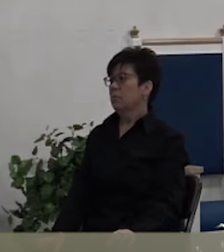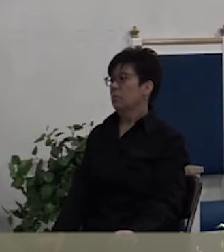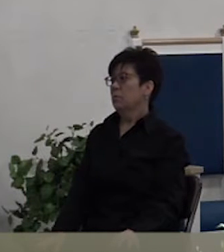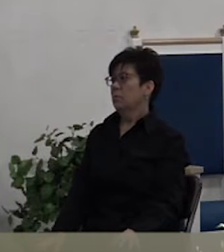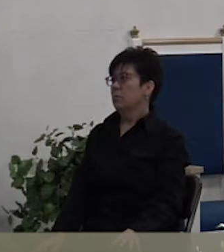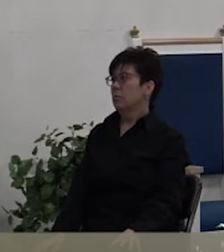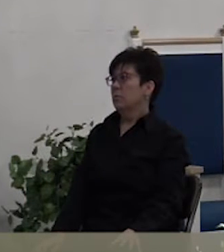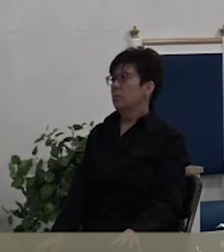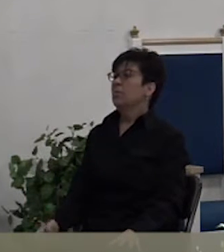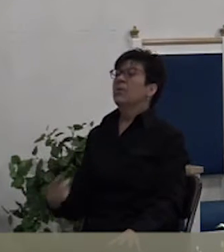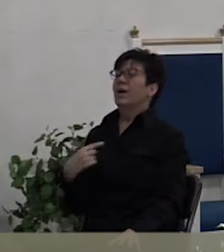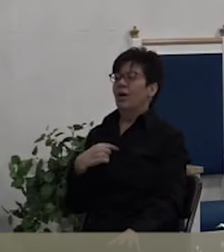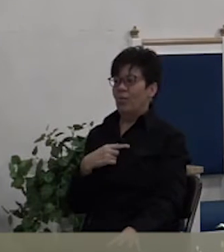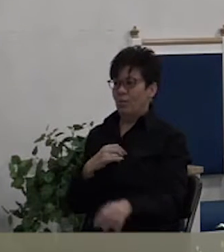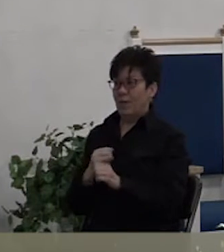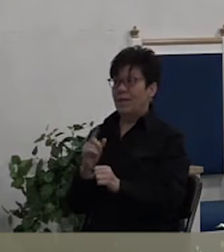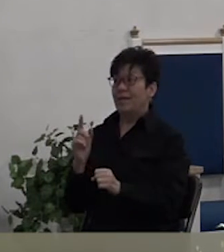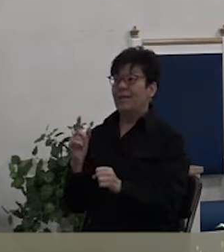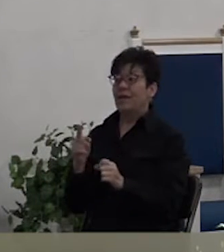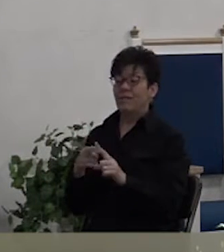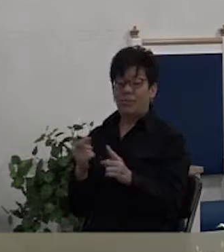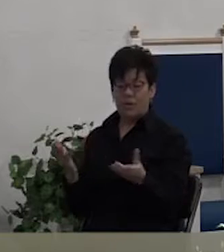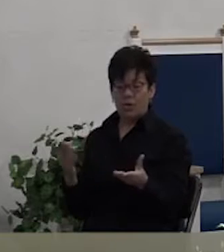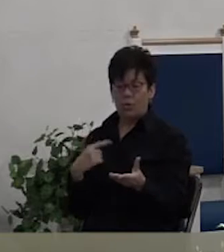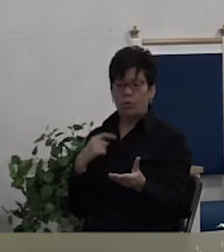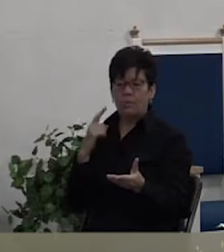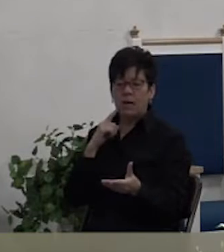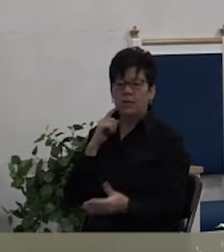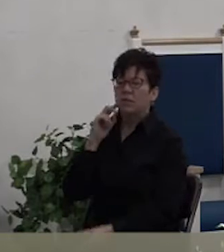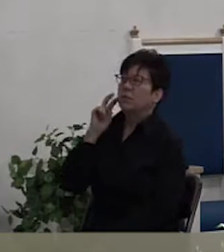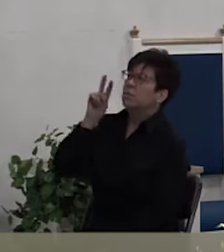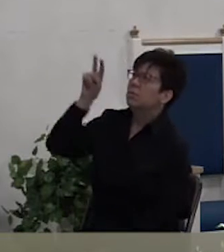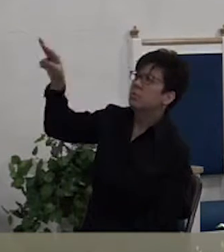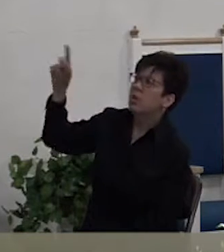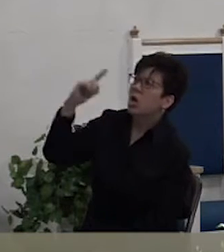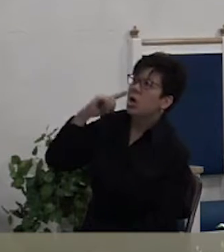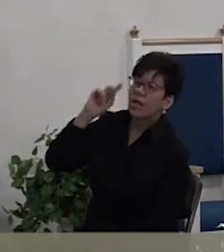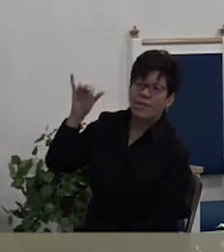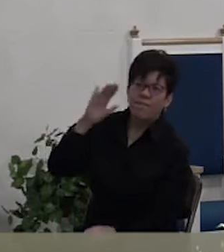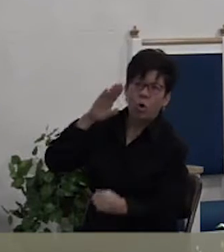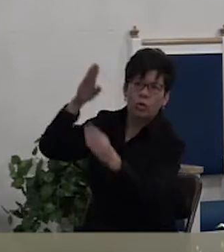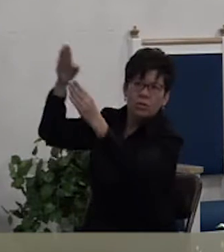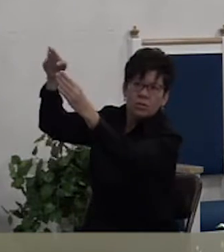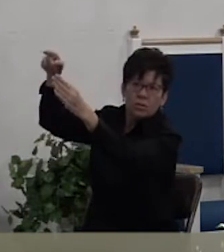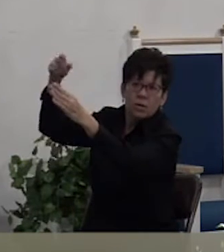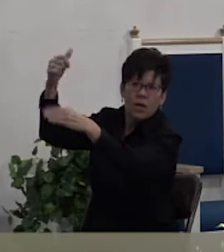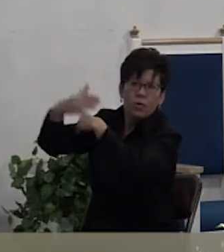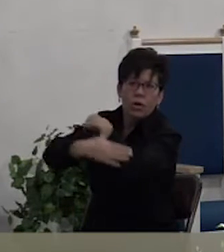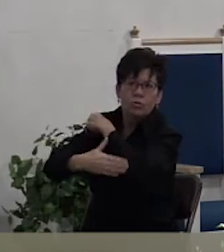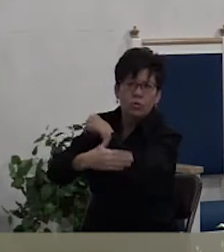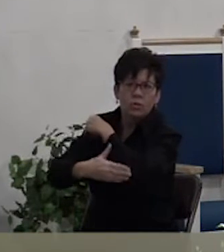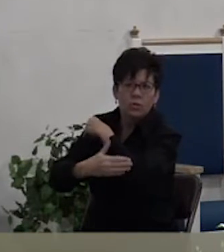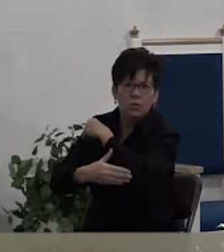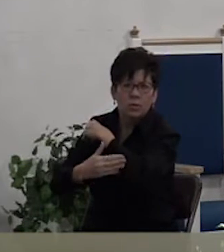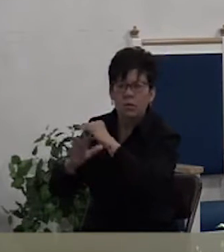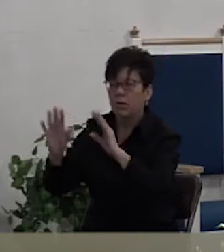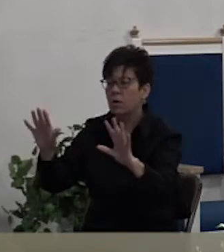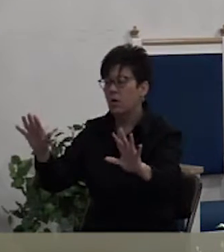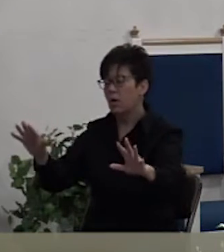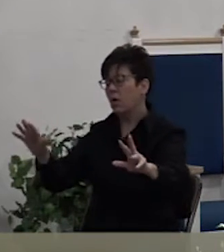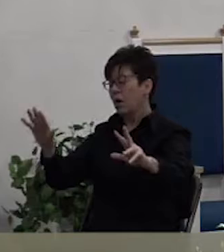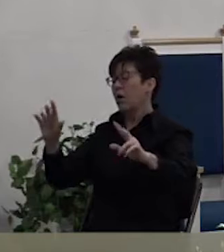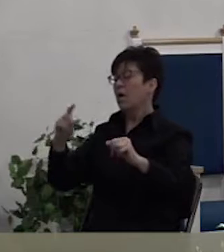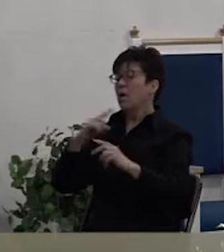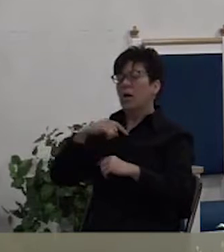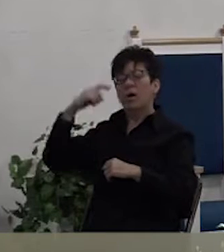If we're going to make it out of here, we've got to look for that country. That's where our focus has got to be. You know, the